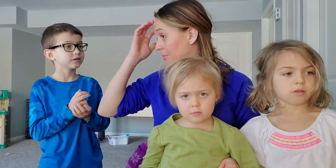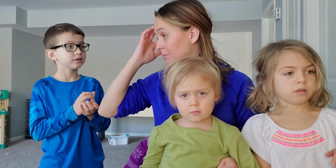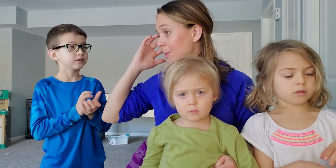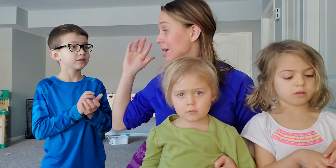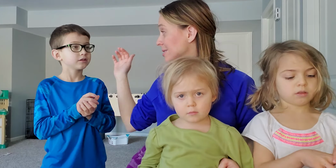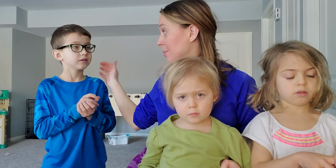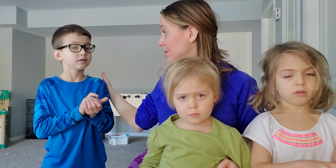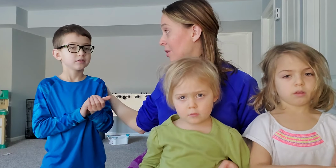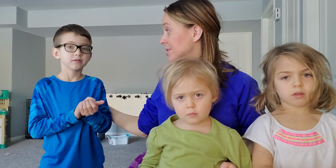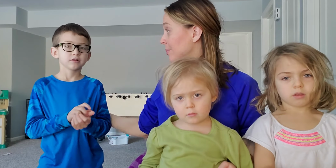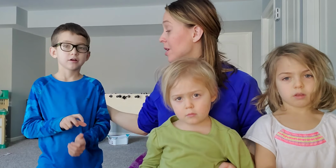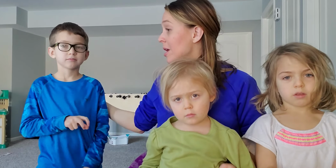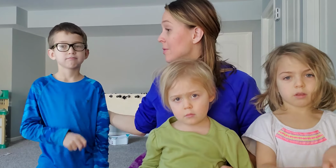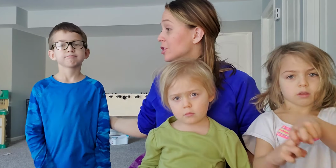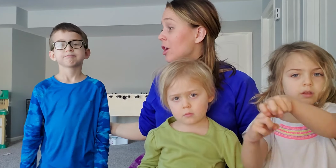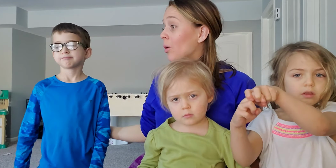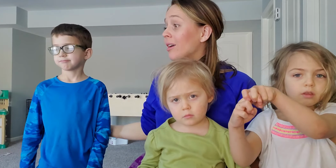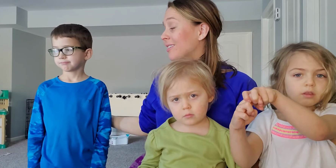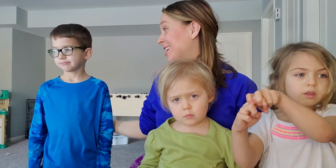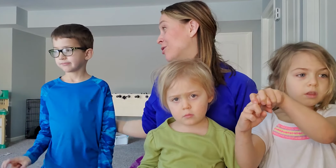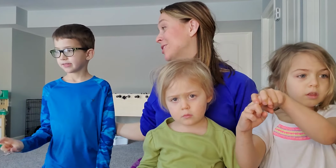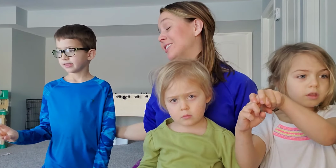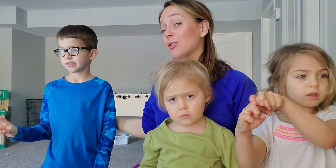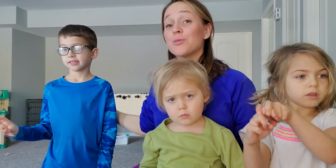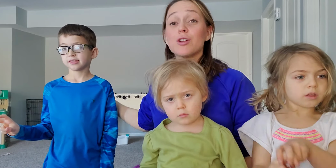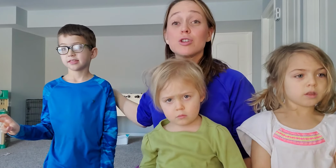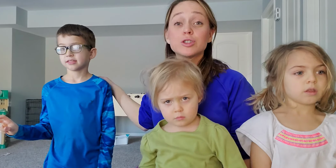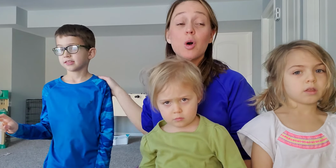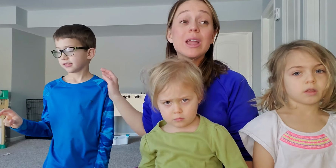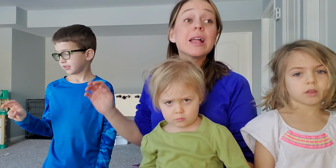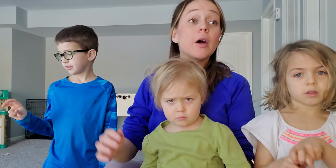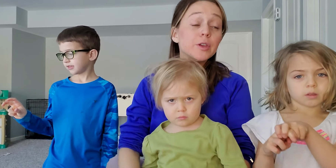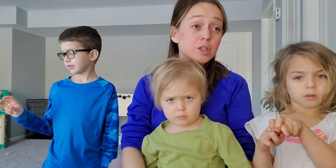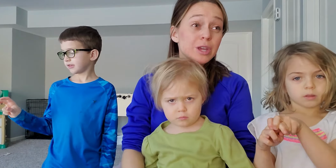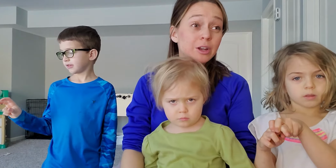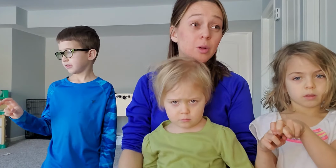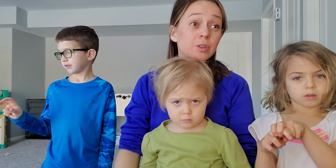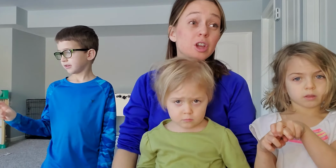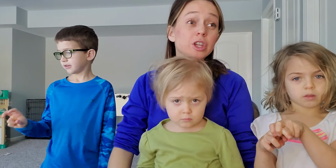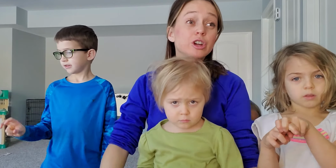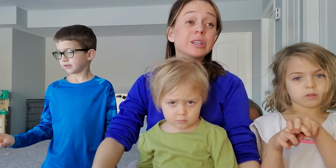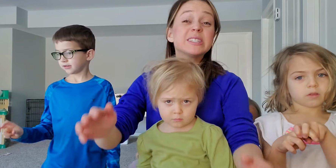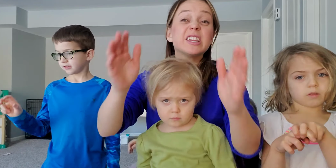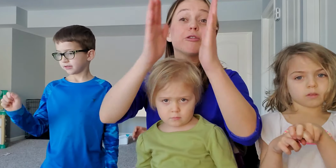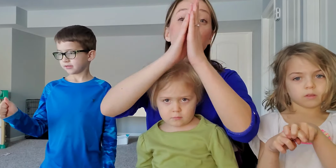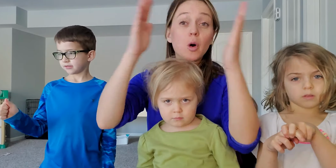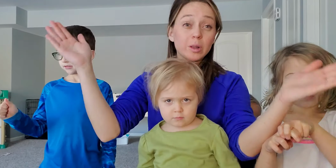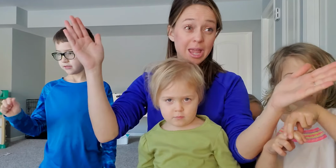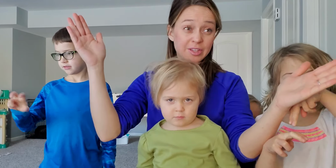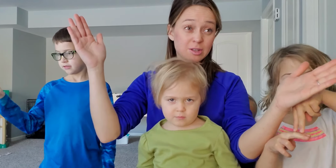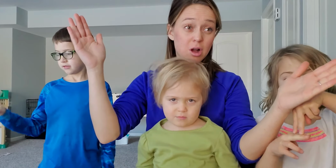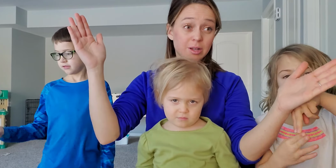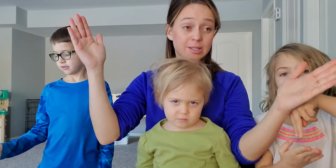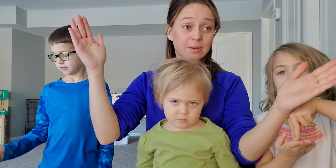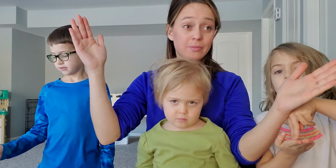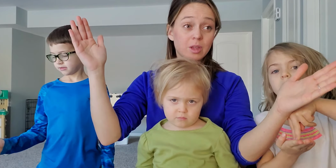maybe next time, but not this time. So, I know, good idea though. So, on the YouTube channel, you're going to see full-length songs.